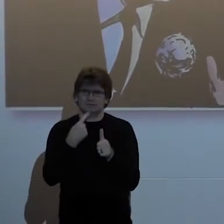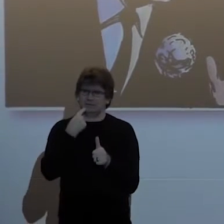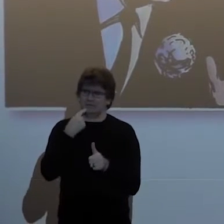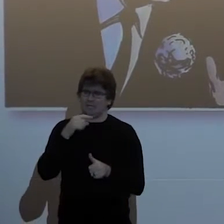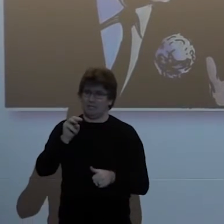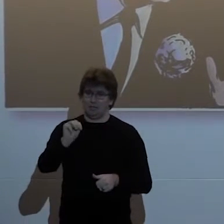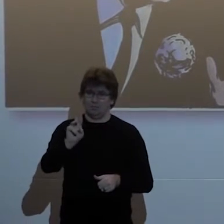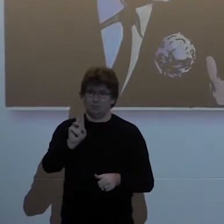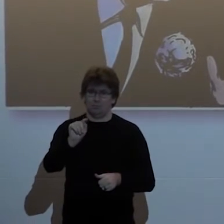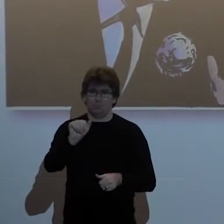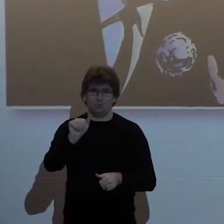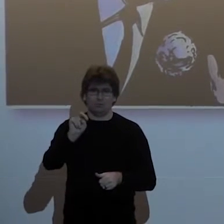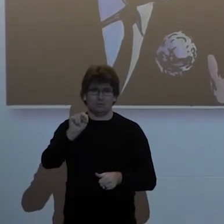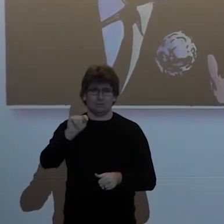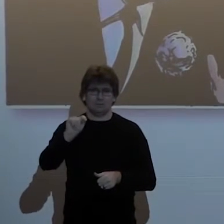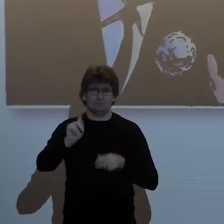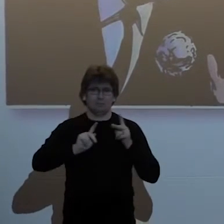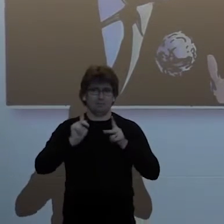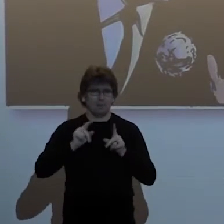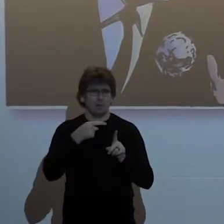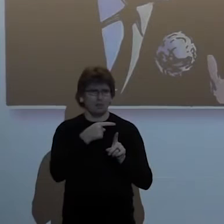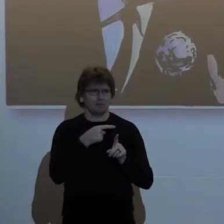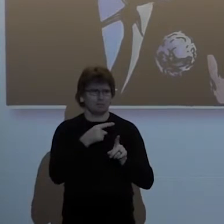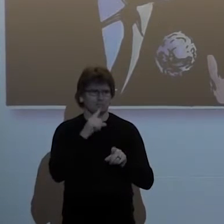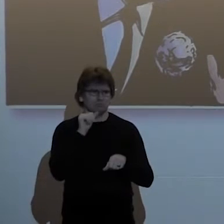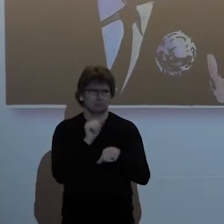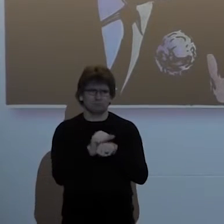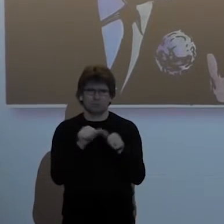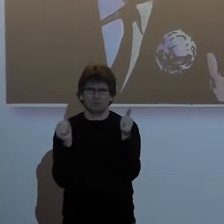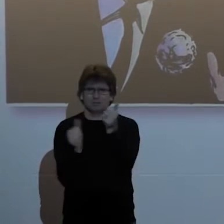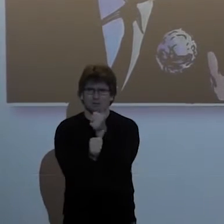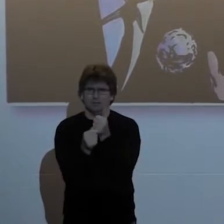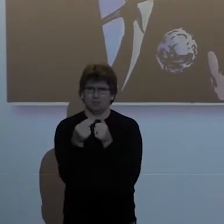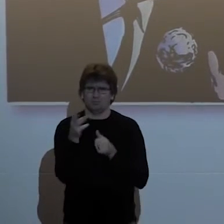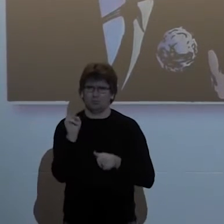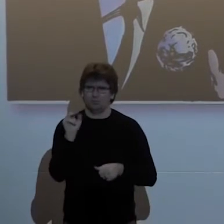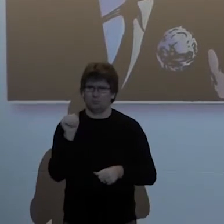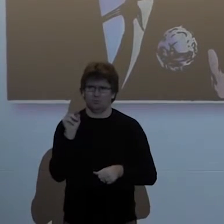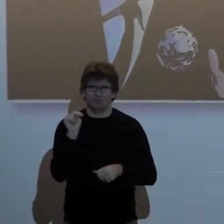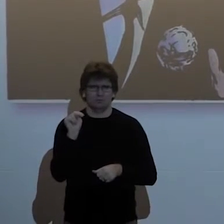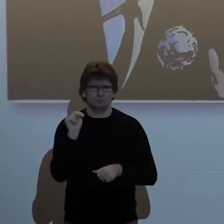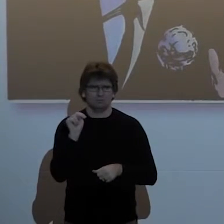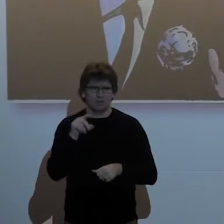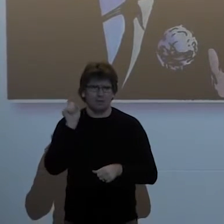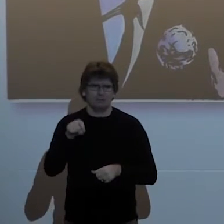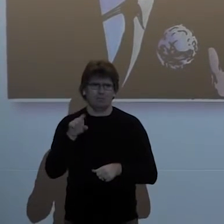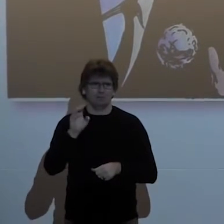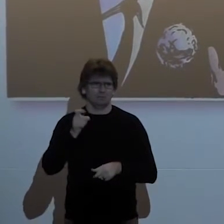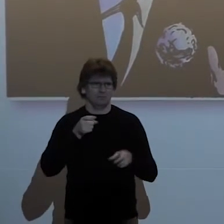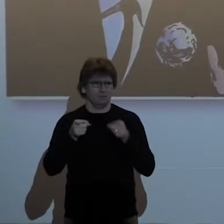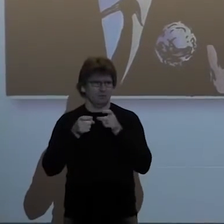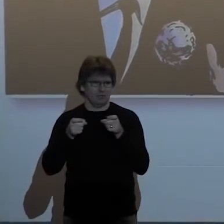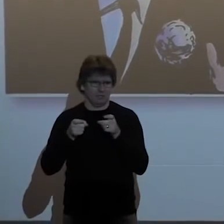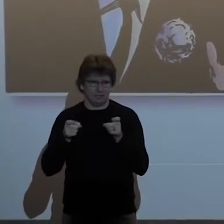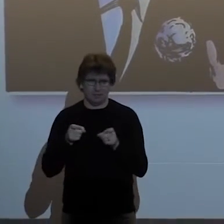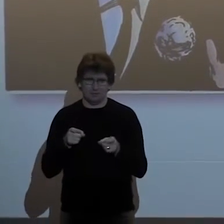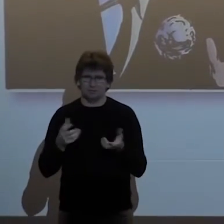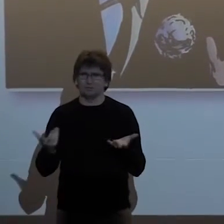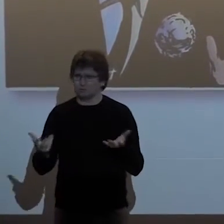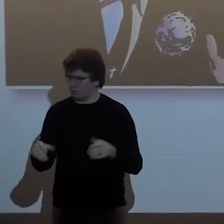He was the first one to say officially that the